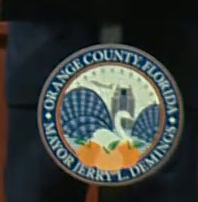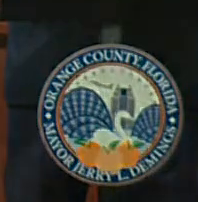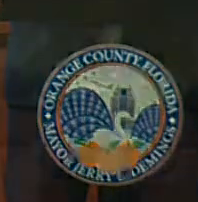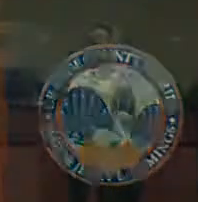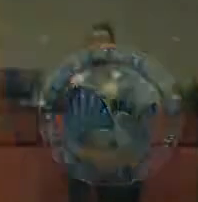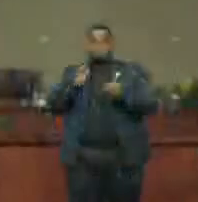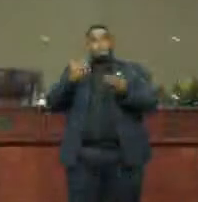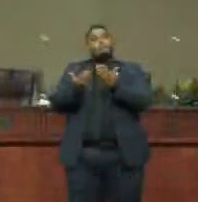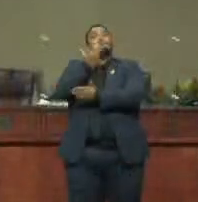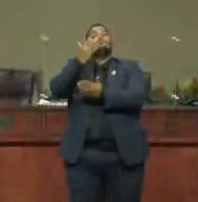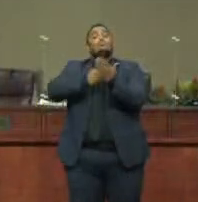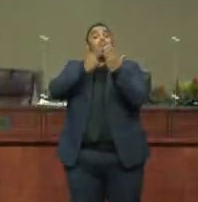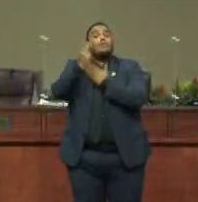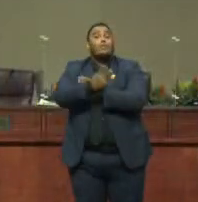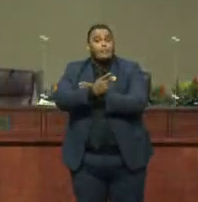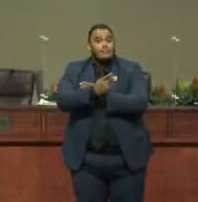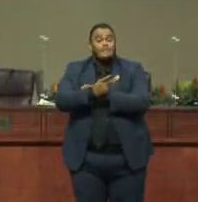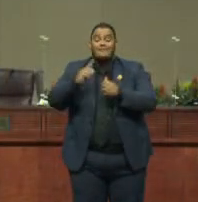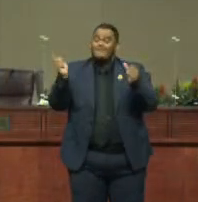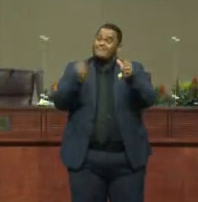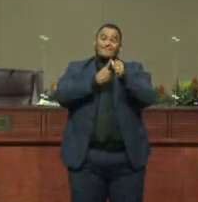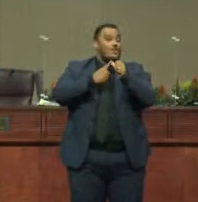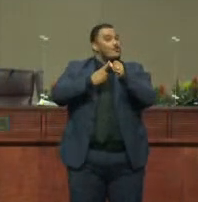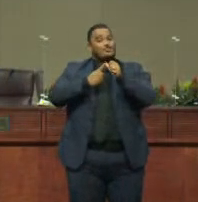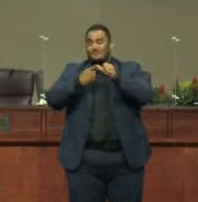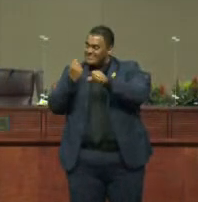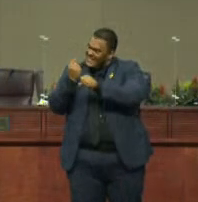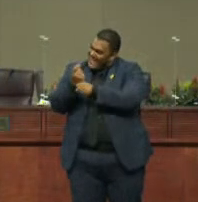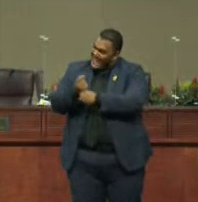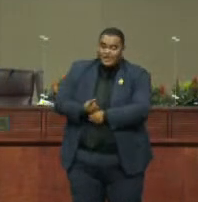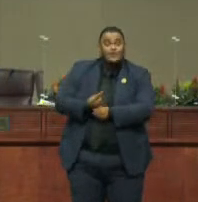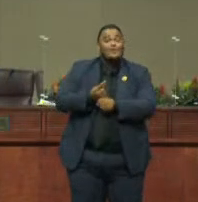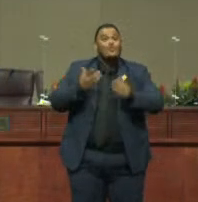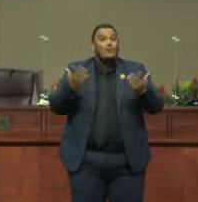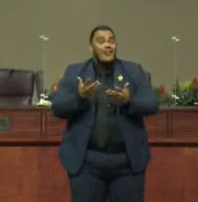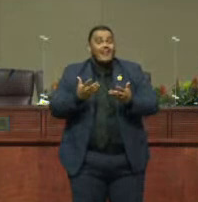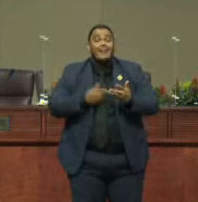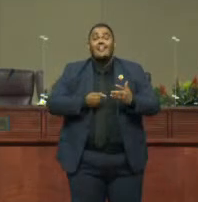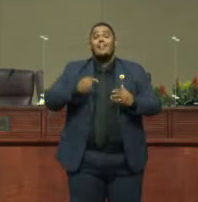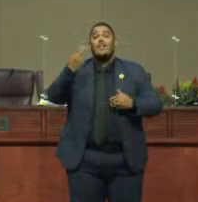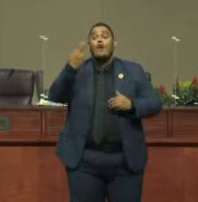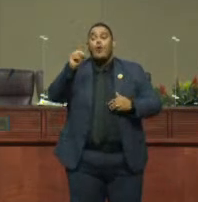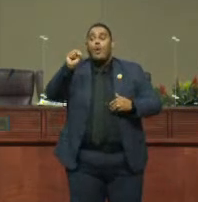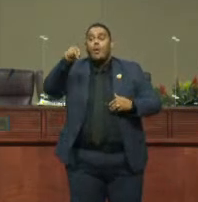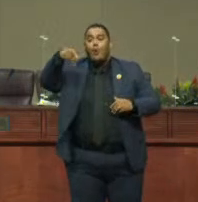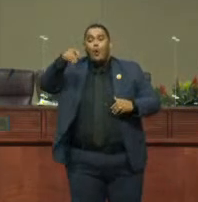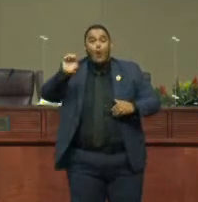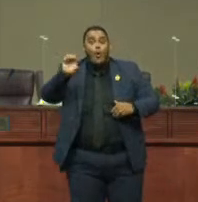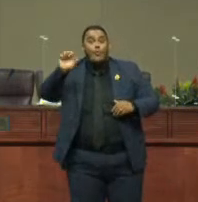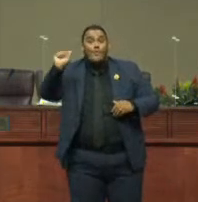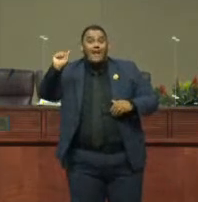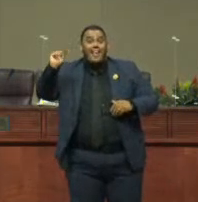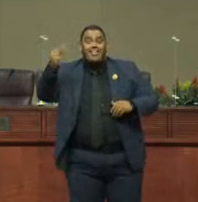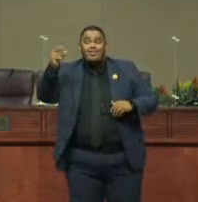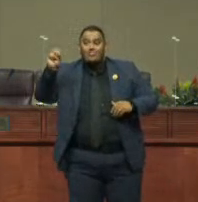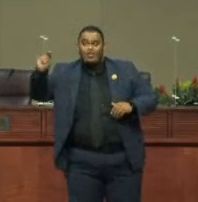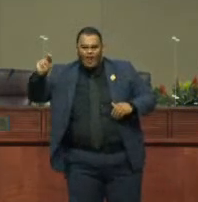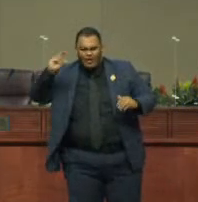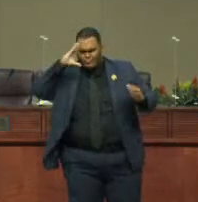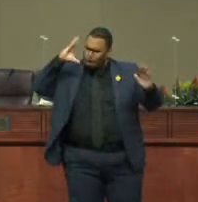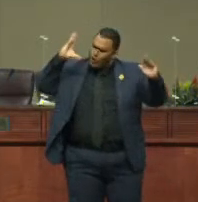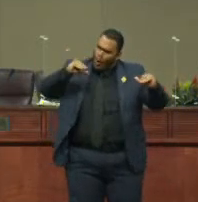Hope-a-thon will be broadcast on Orange TV and feature 24 hours of